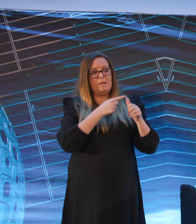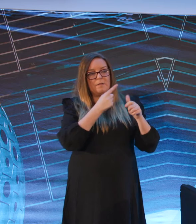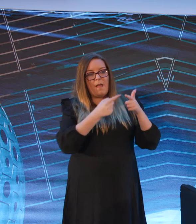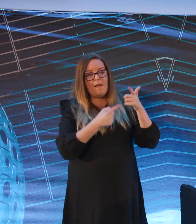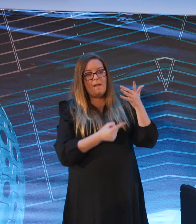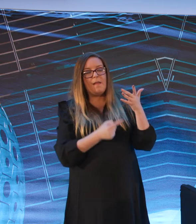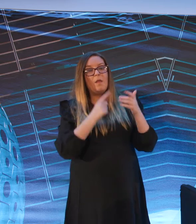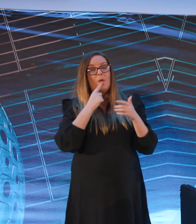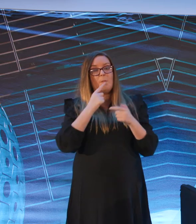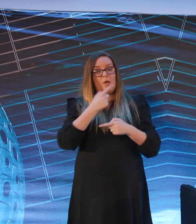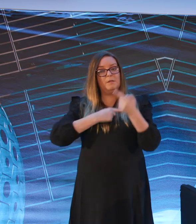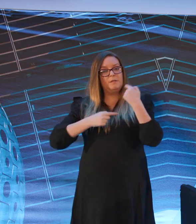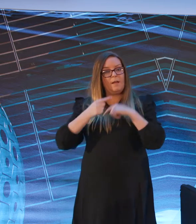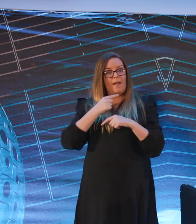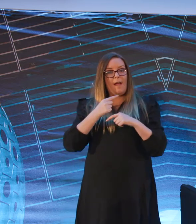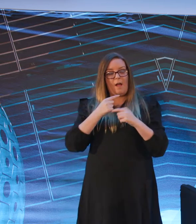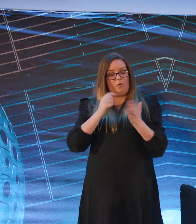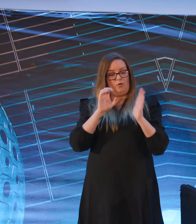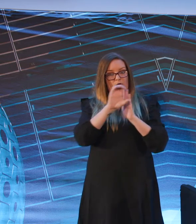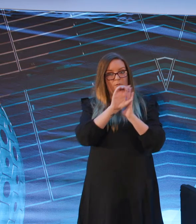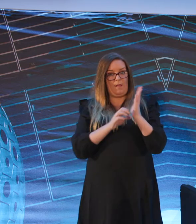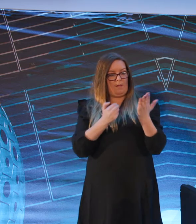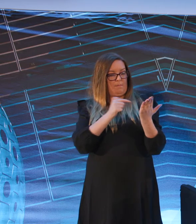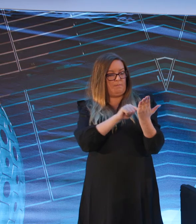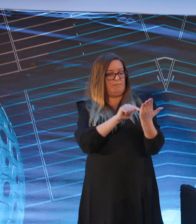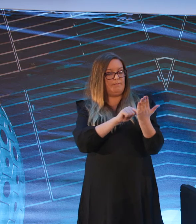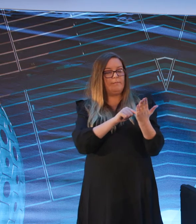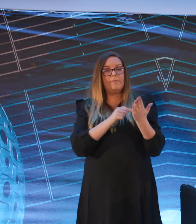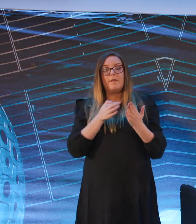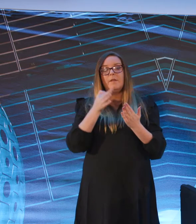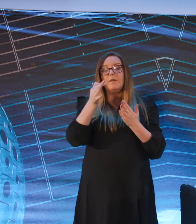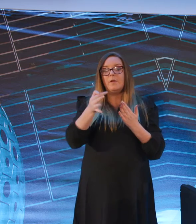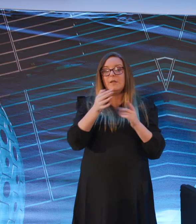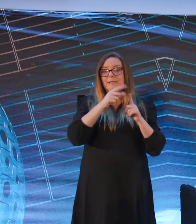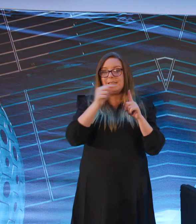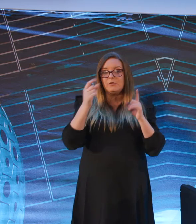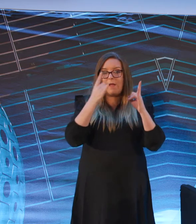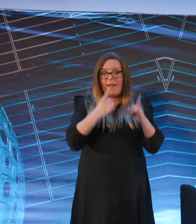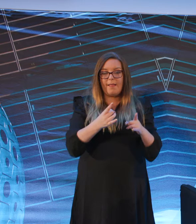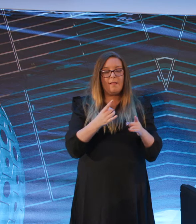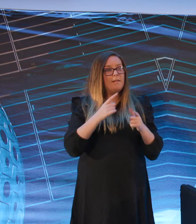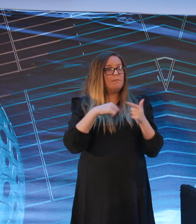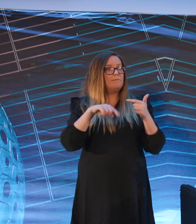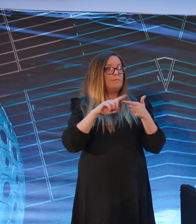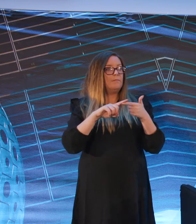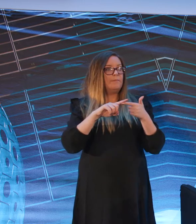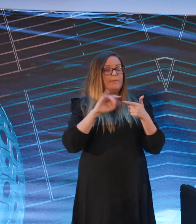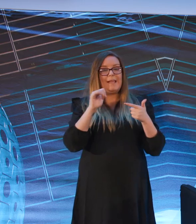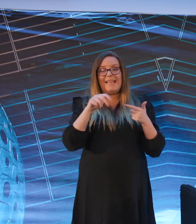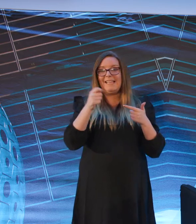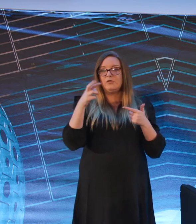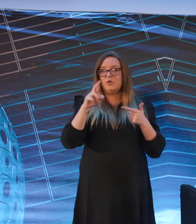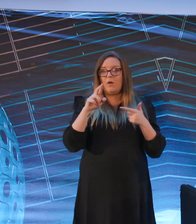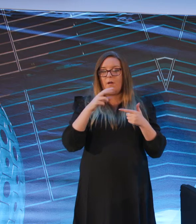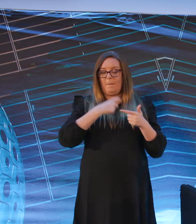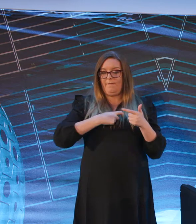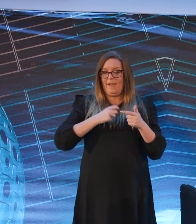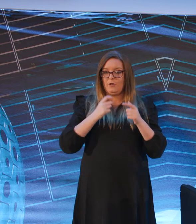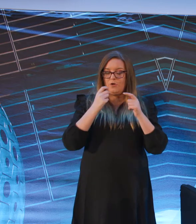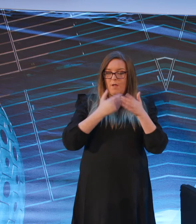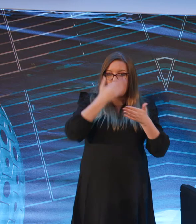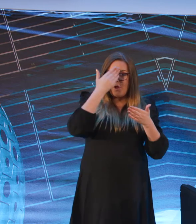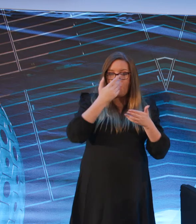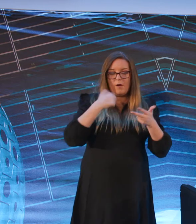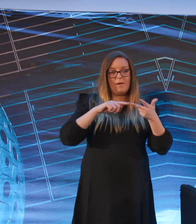will prioritize future-focused healthcare skills, including digital health, interprofessional learning, community